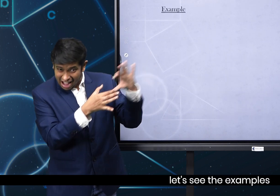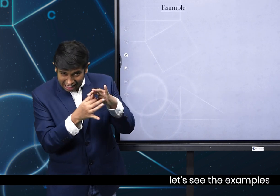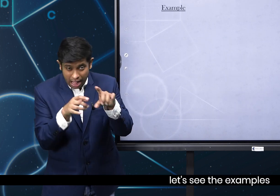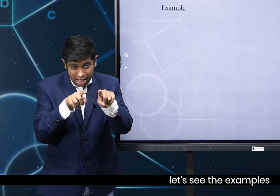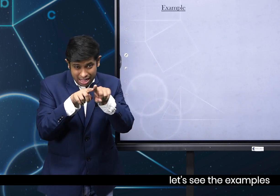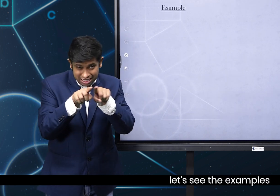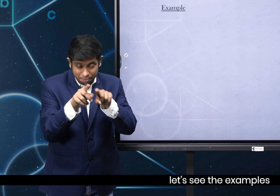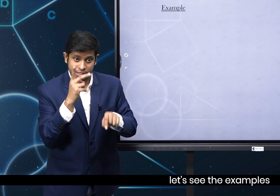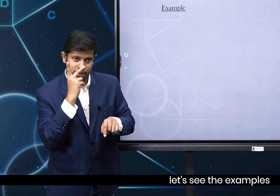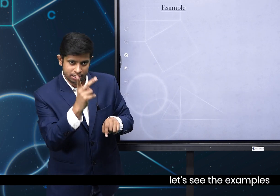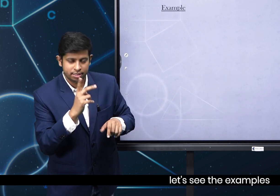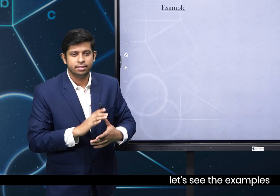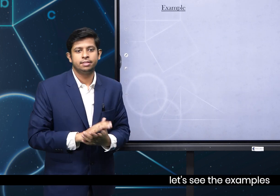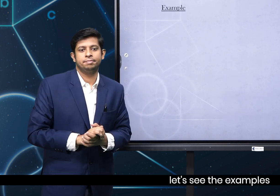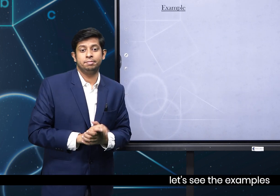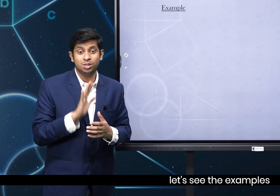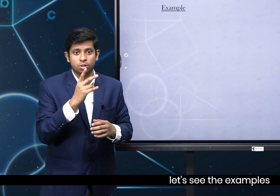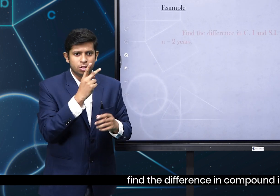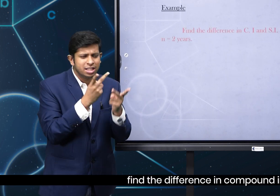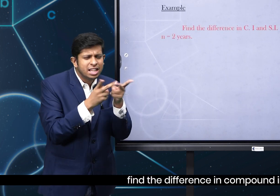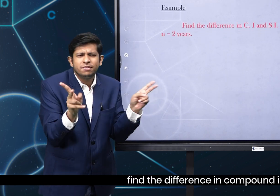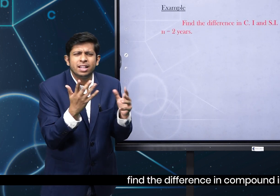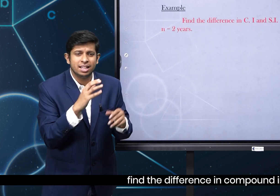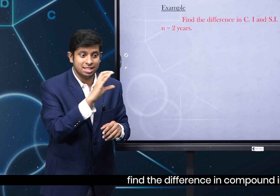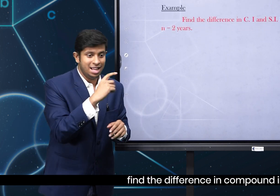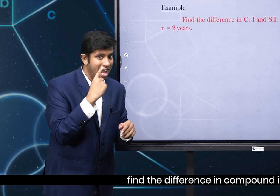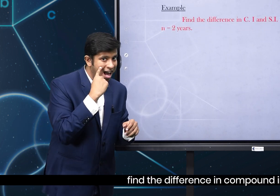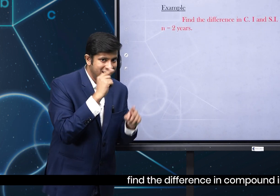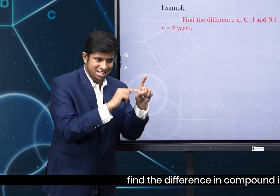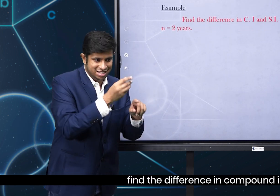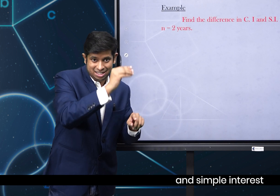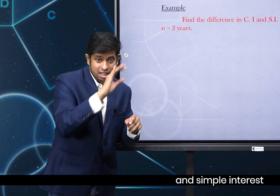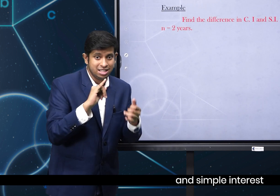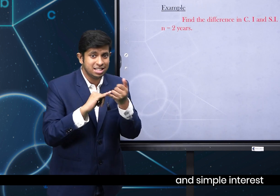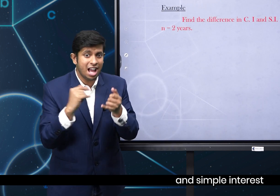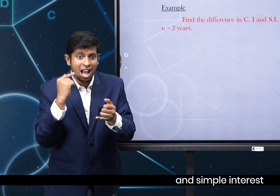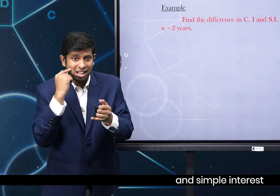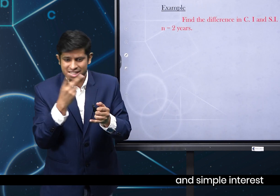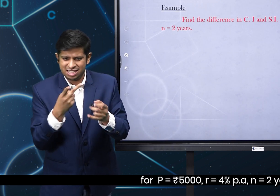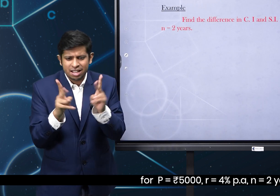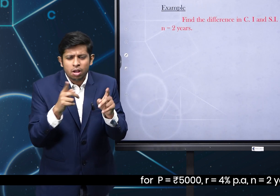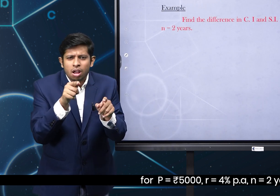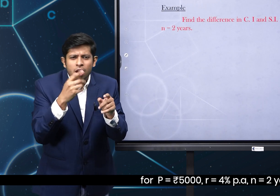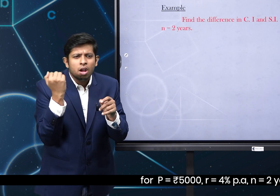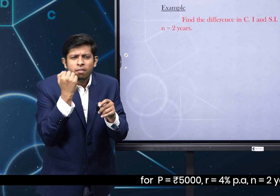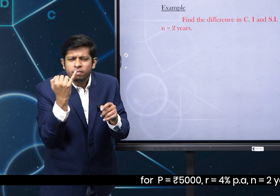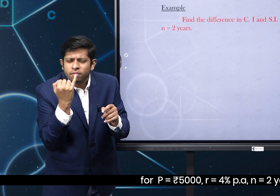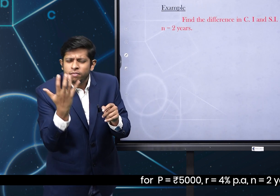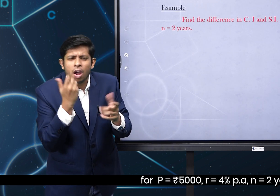Let us see the examples. Find the difference in compound interest and simple interest for P is equal